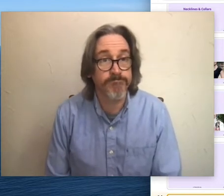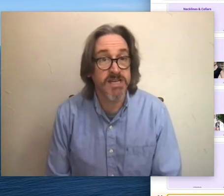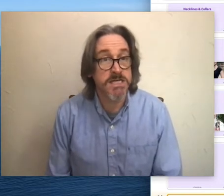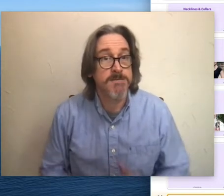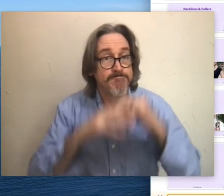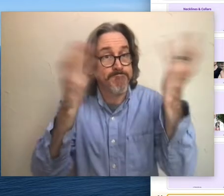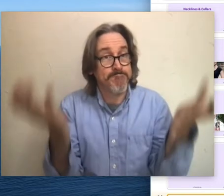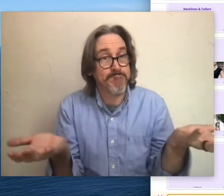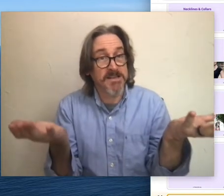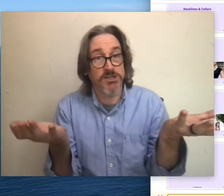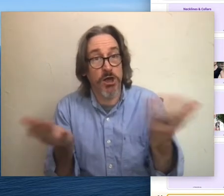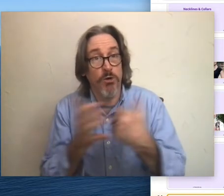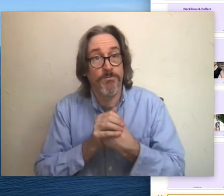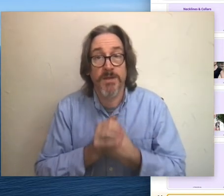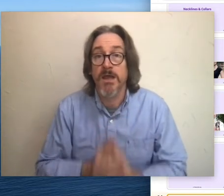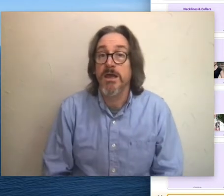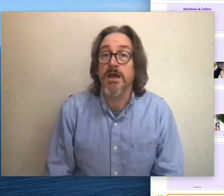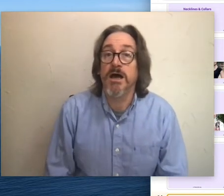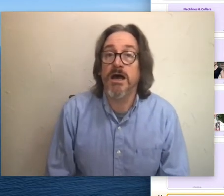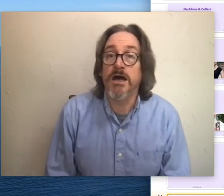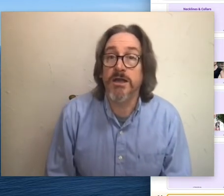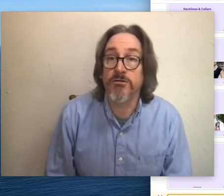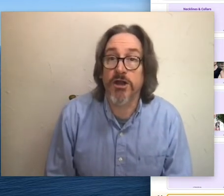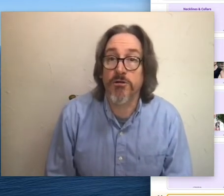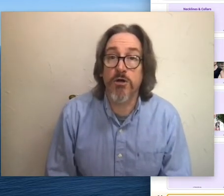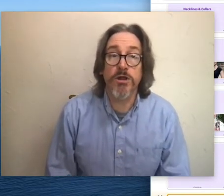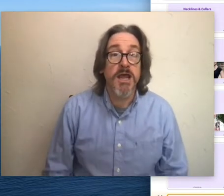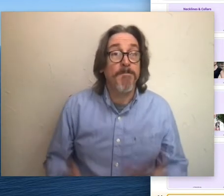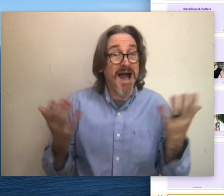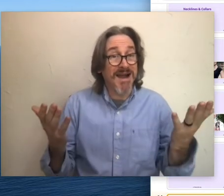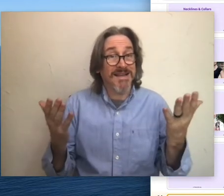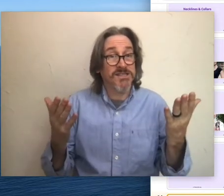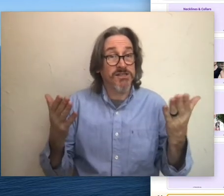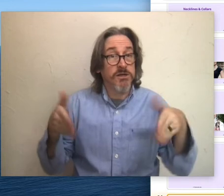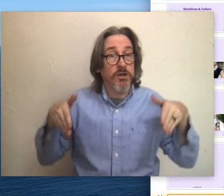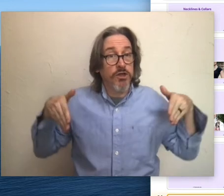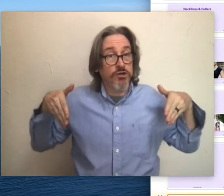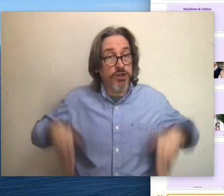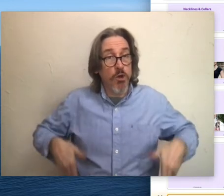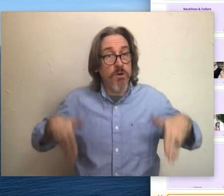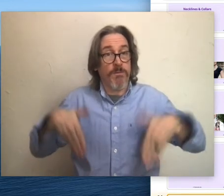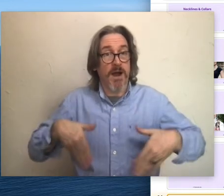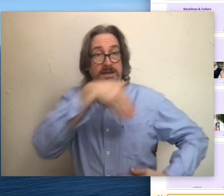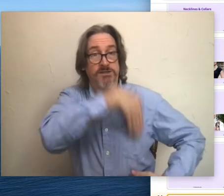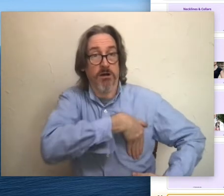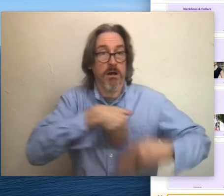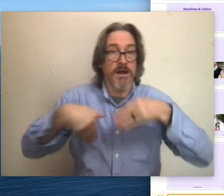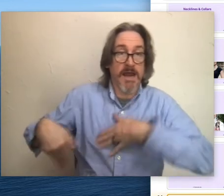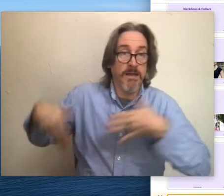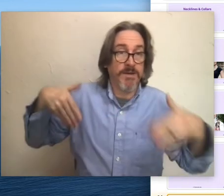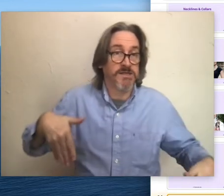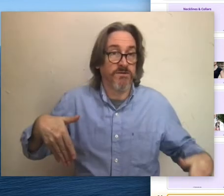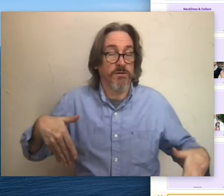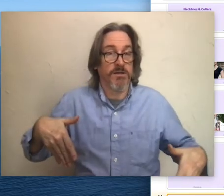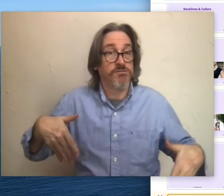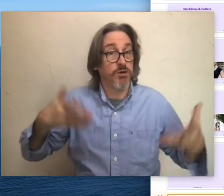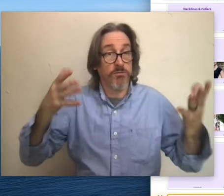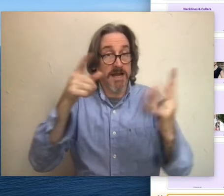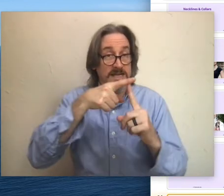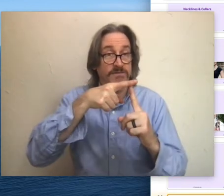abbreviation. So you're on your own. Pockets. You'll show where the pockets are on any piece of